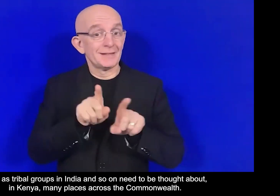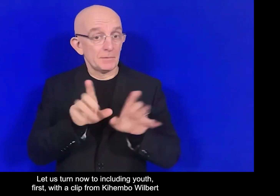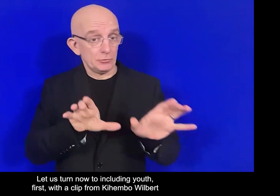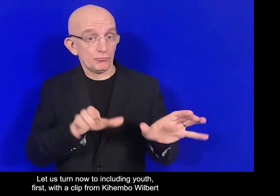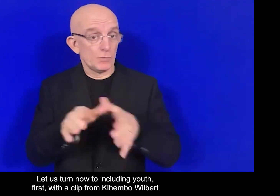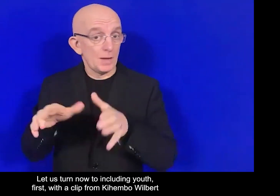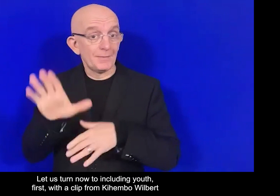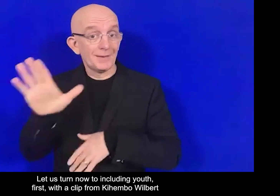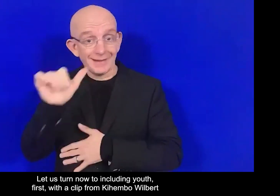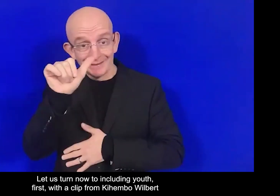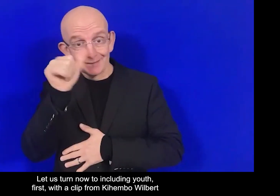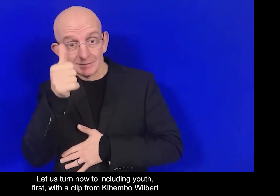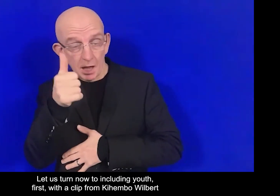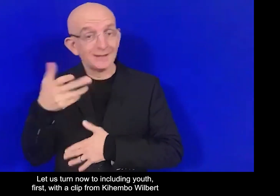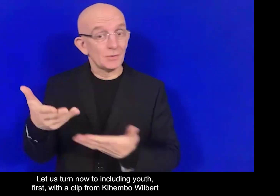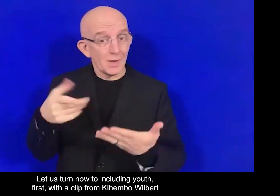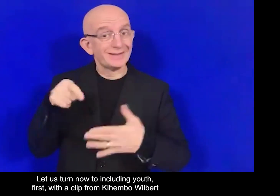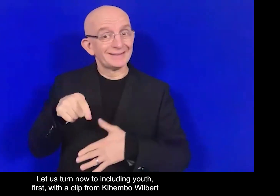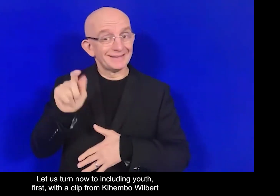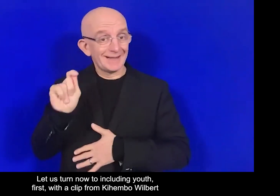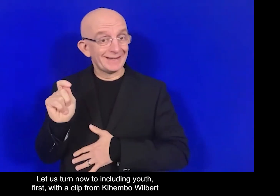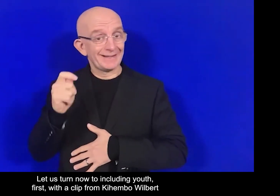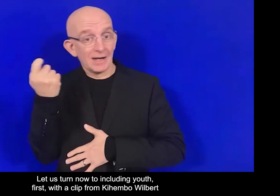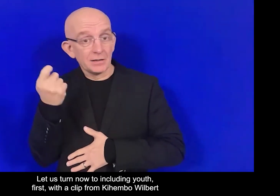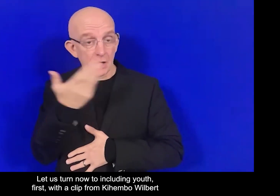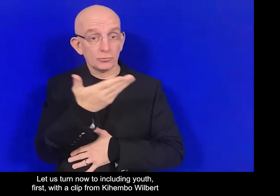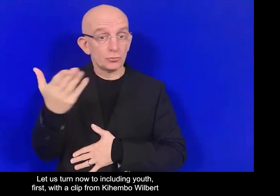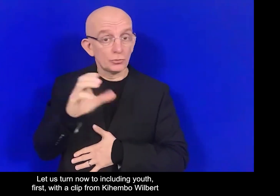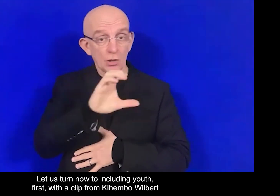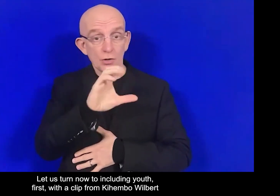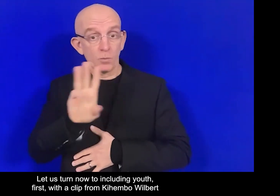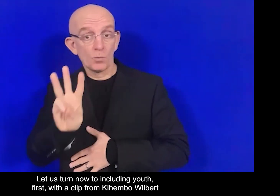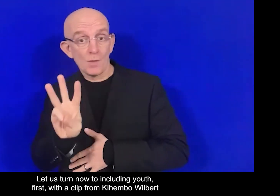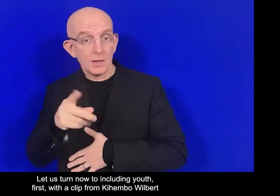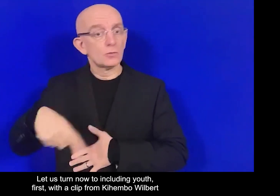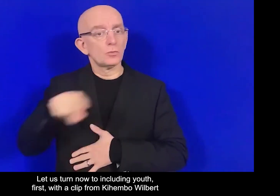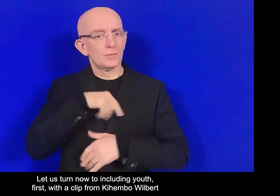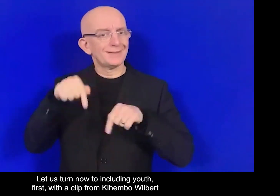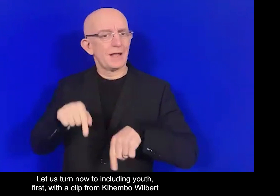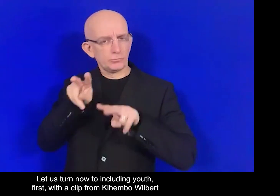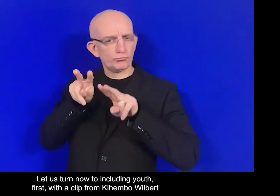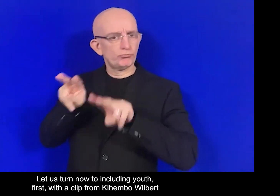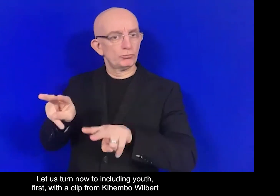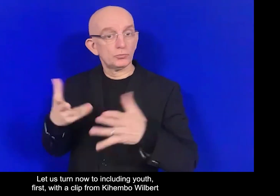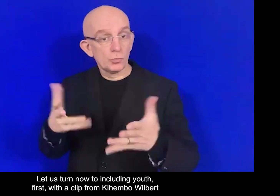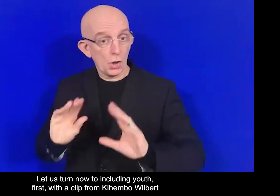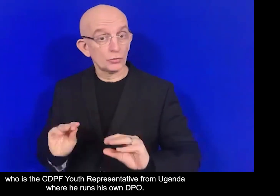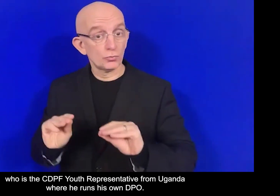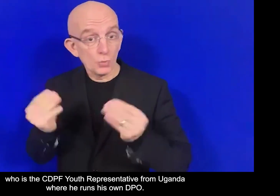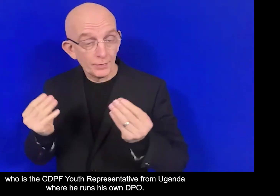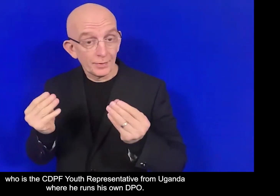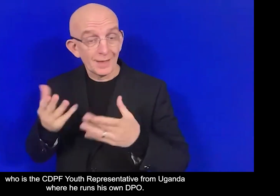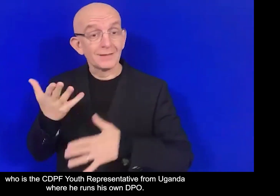Commonwealth. Let us turn now to including youth. First, with a clip from Kiemba